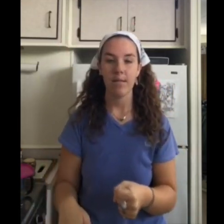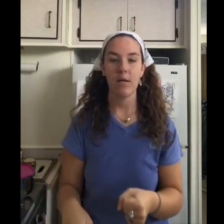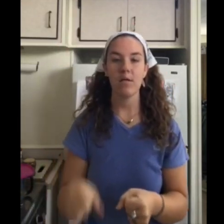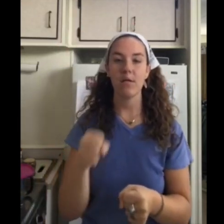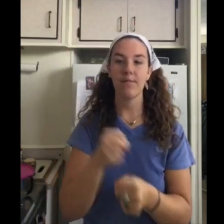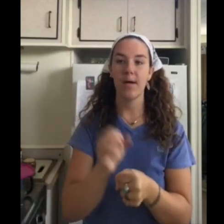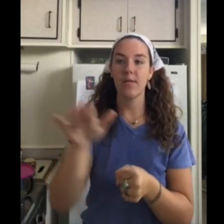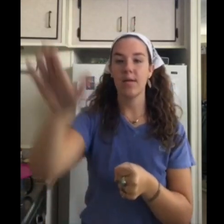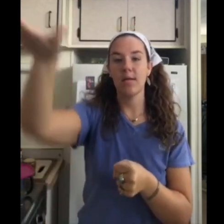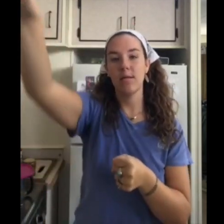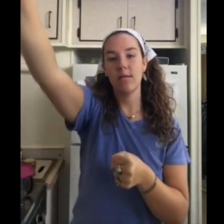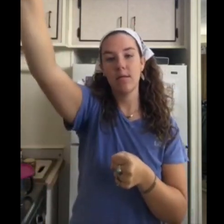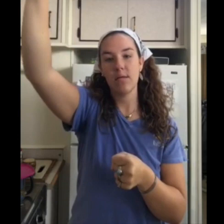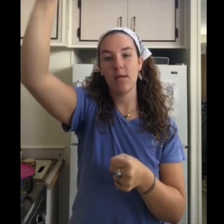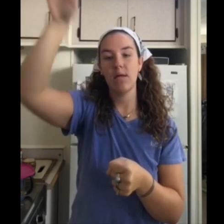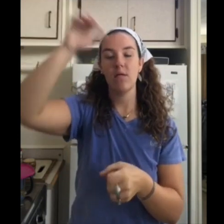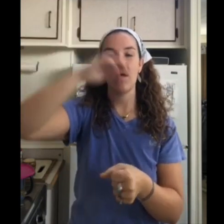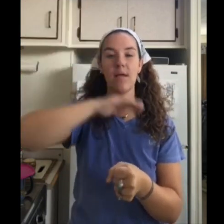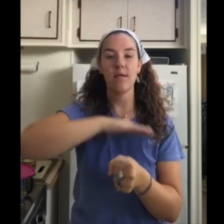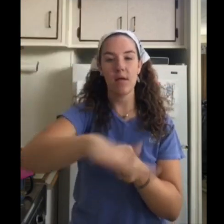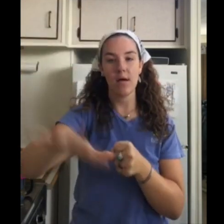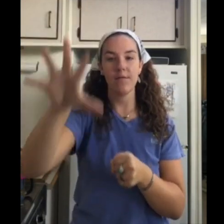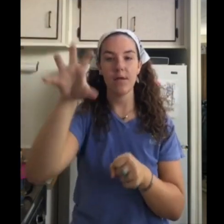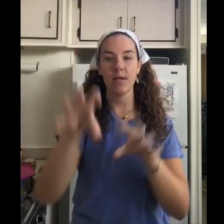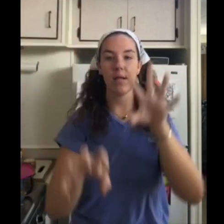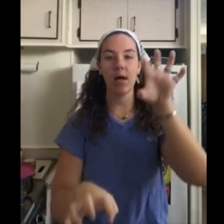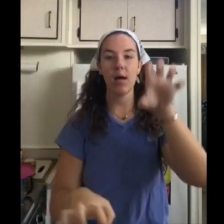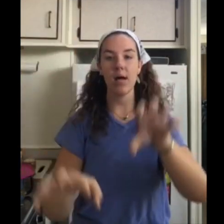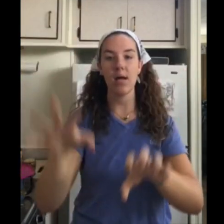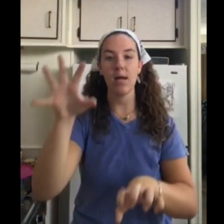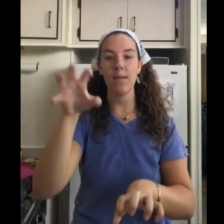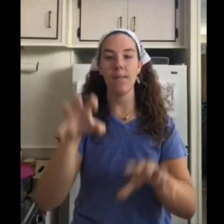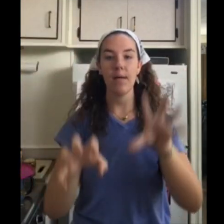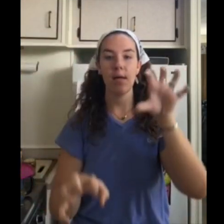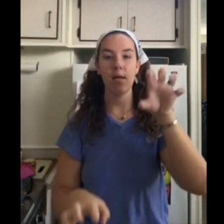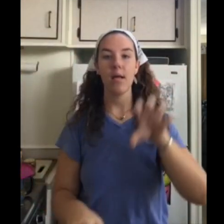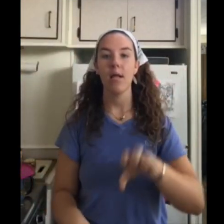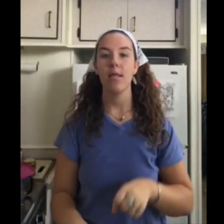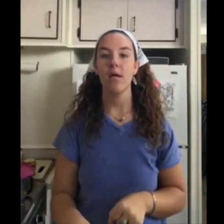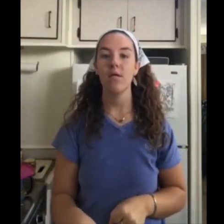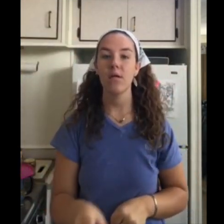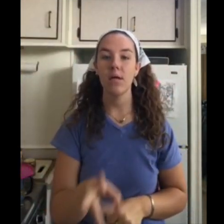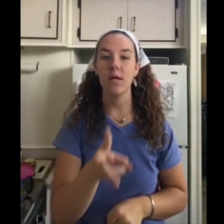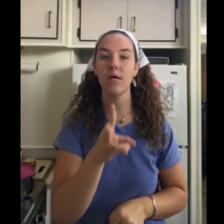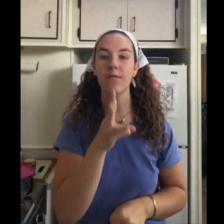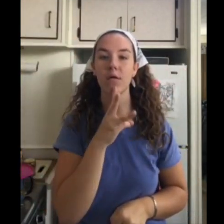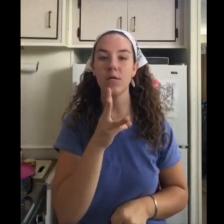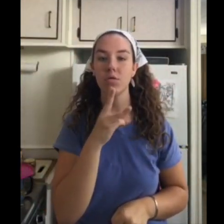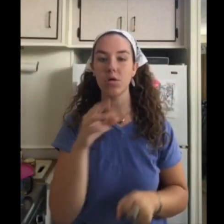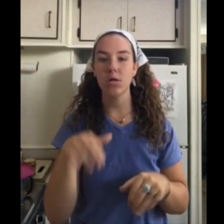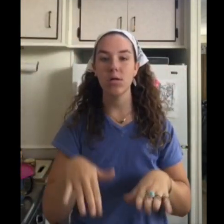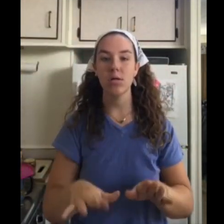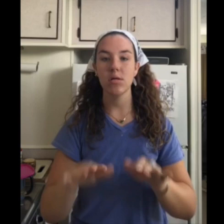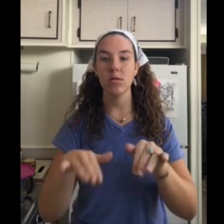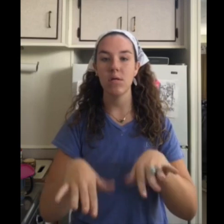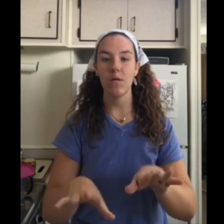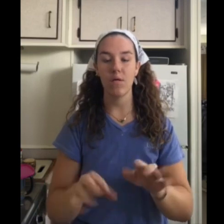There's enough mountains and hillsides enough to climb. There's enough oceans. So,